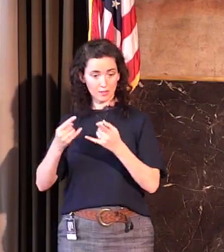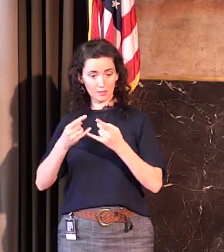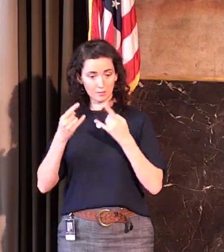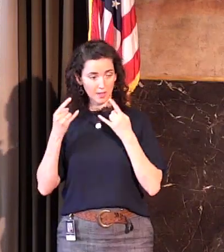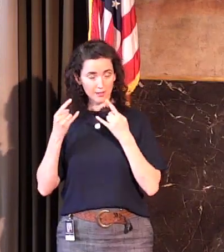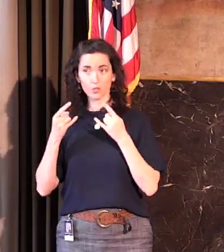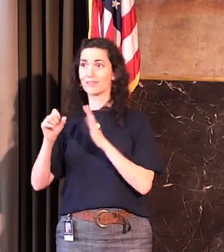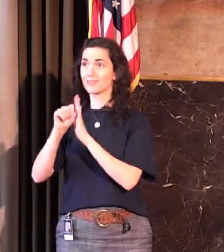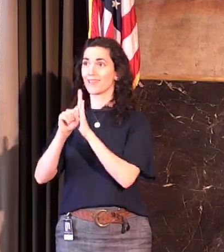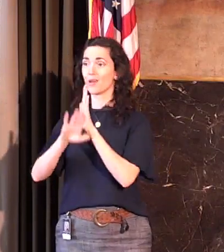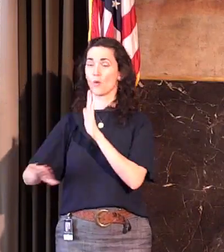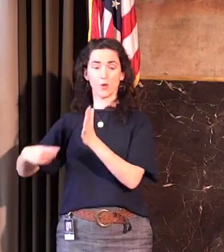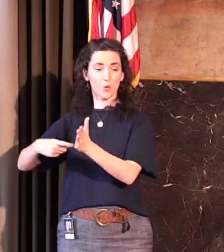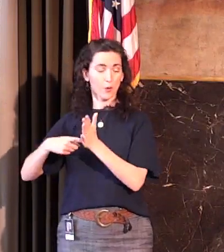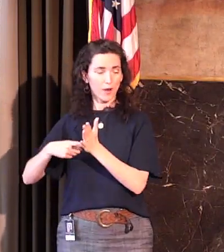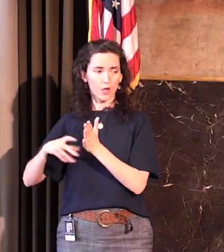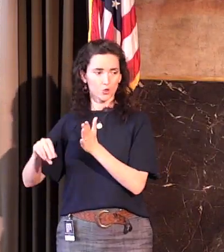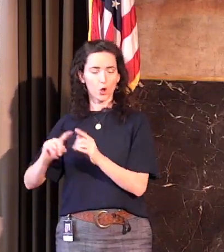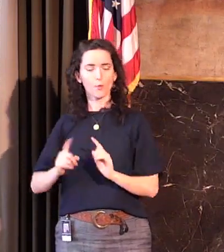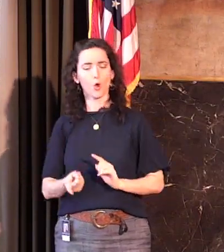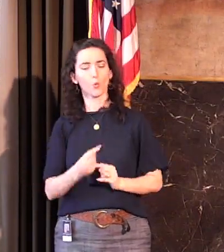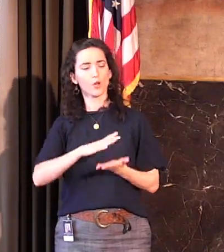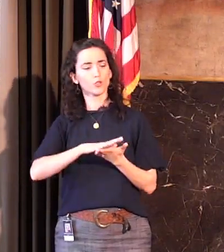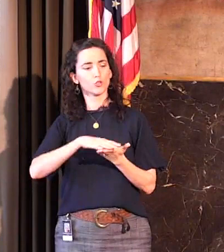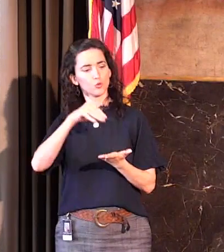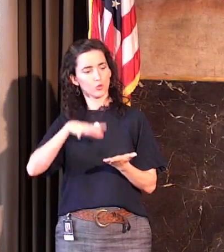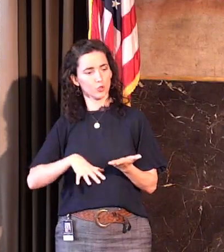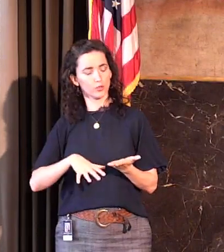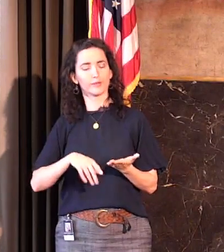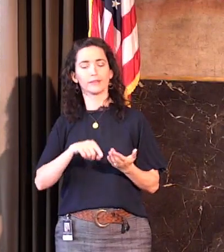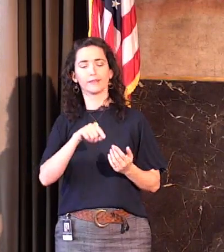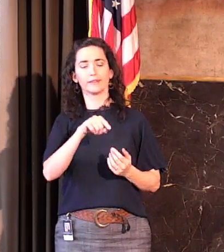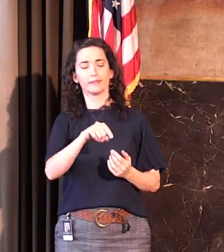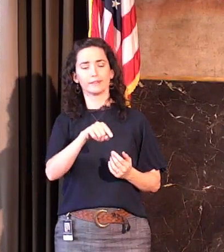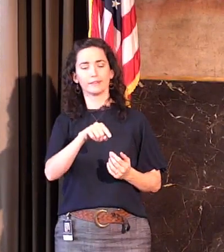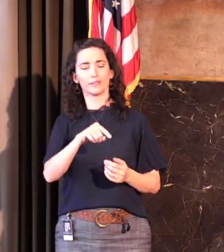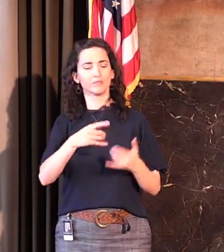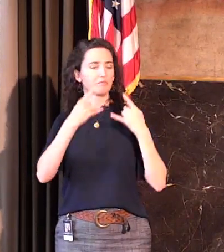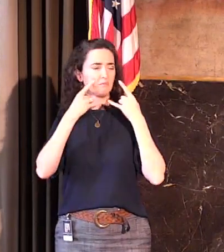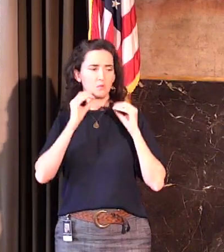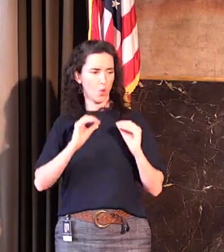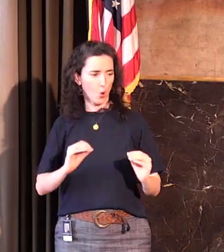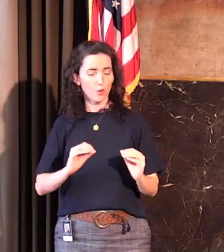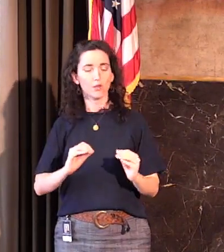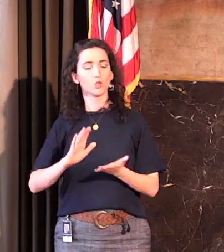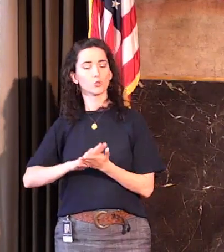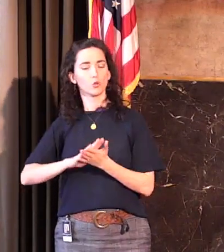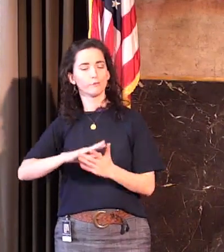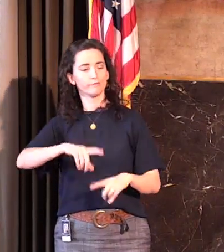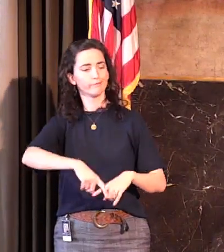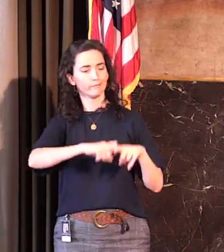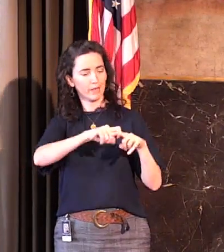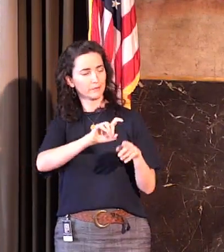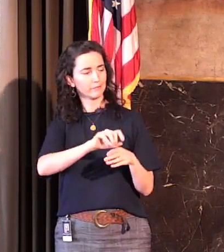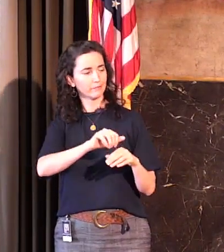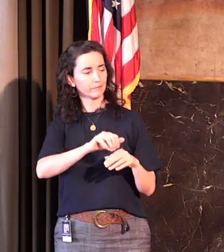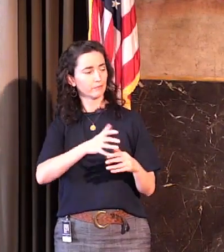effect, but it is in schools. I was just kind of wondering what your reasons were, your thoughts were on that situation. Well,